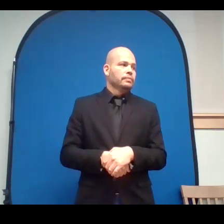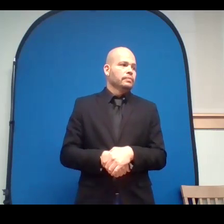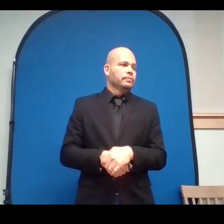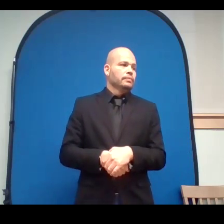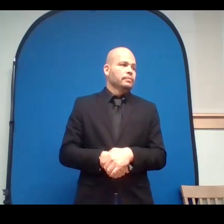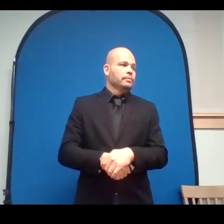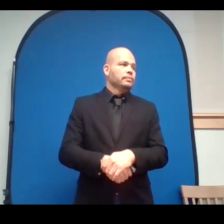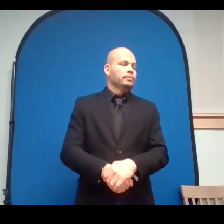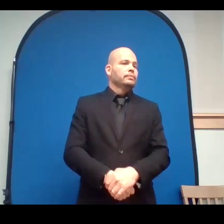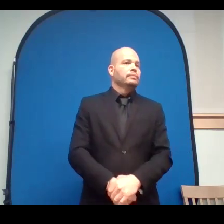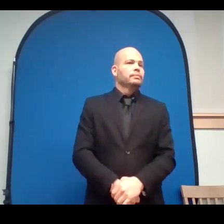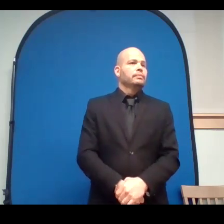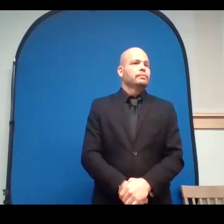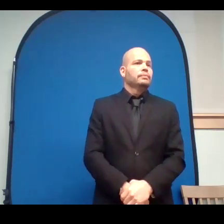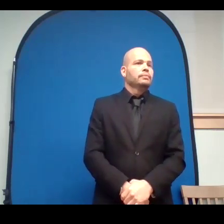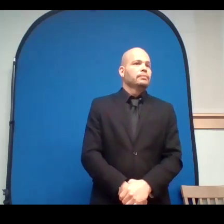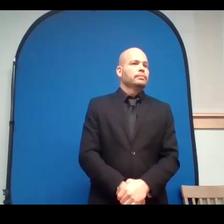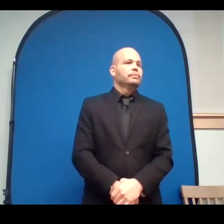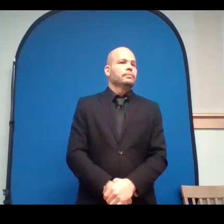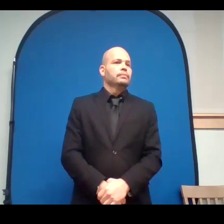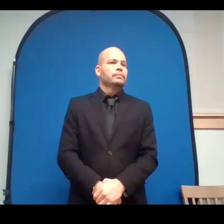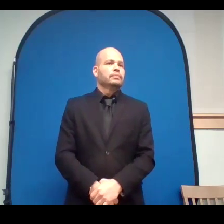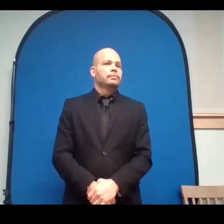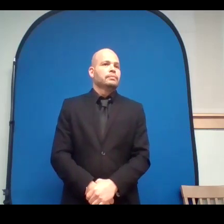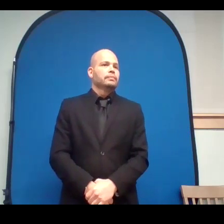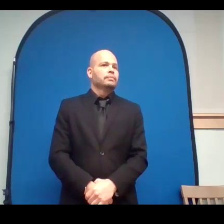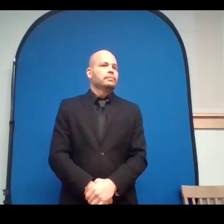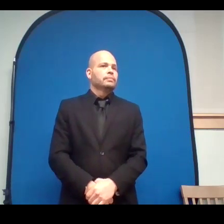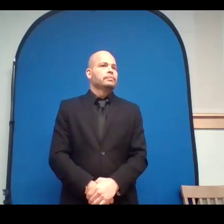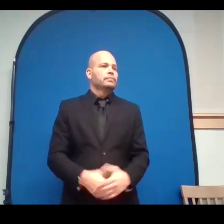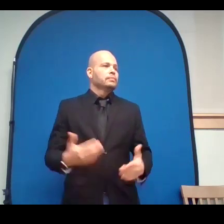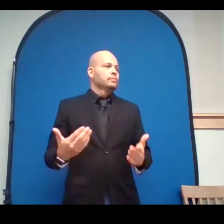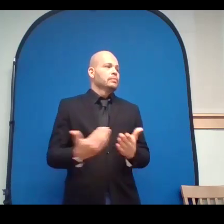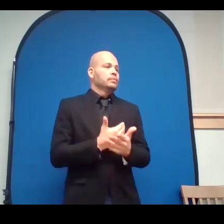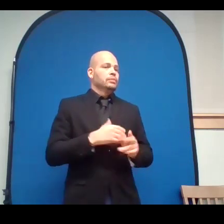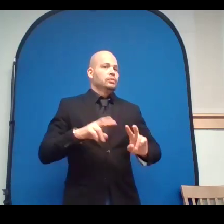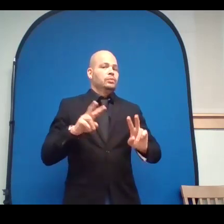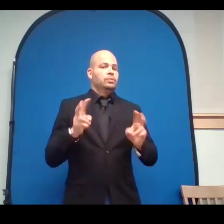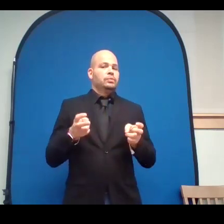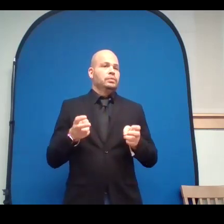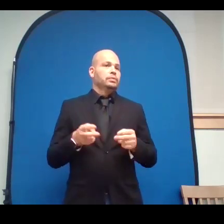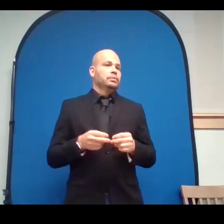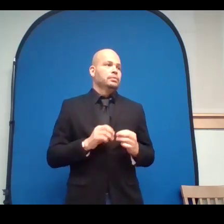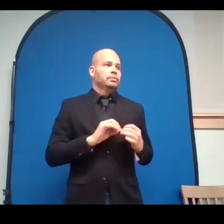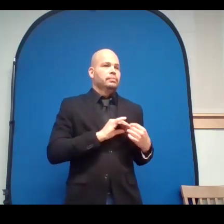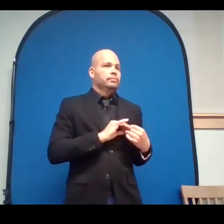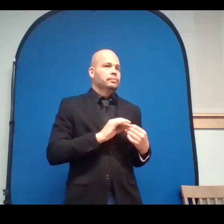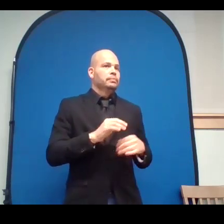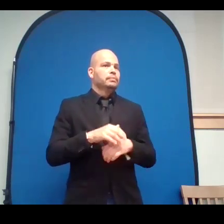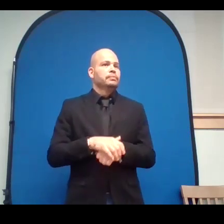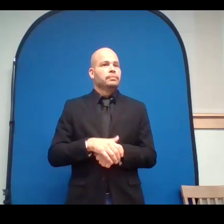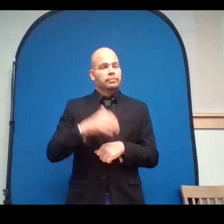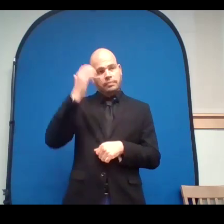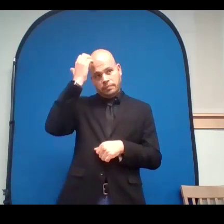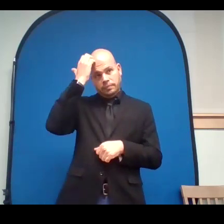I have a new topic. I have one short area that I think we should probably add. Let me go back. Let